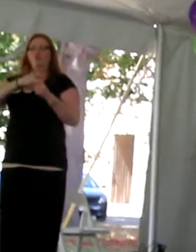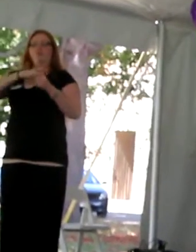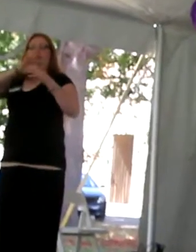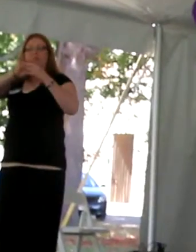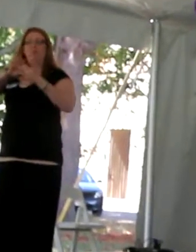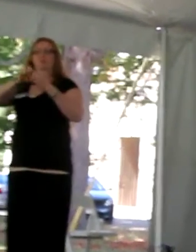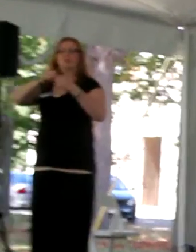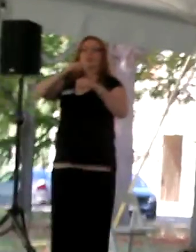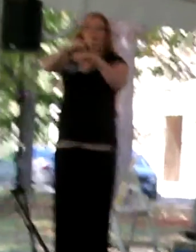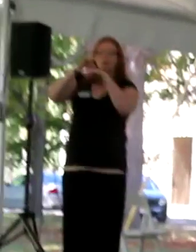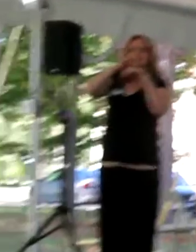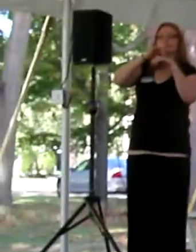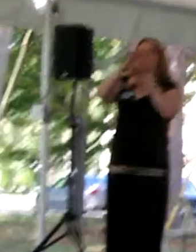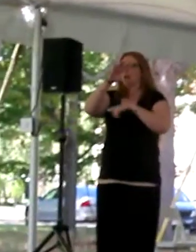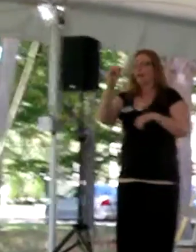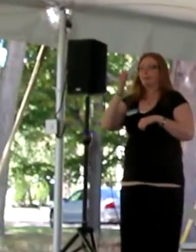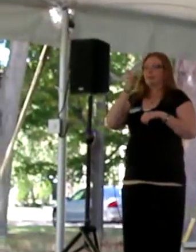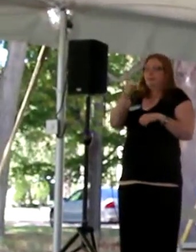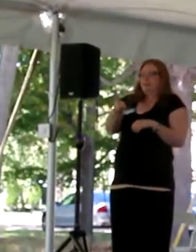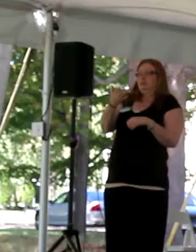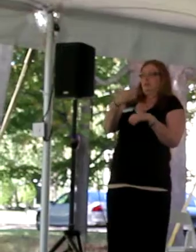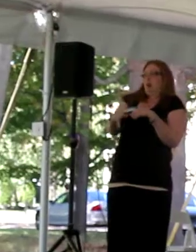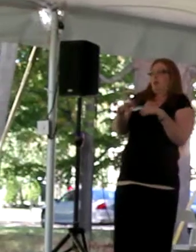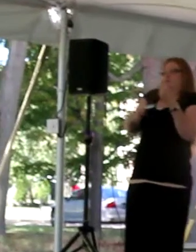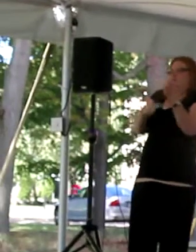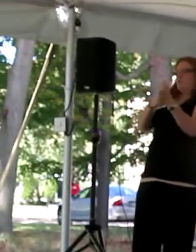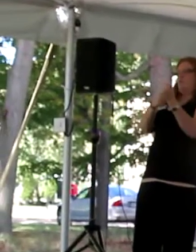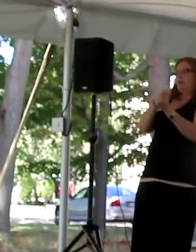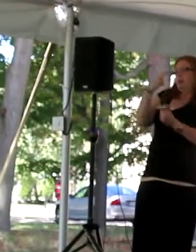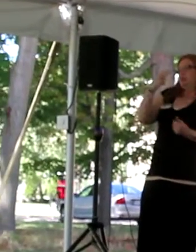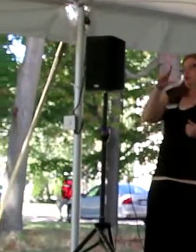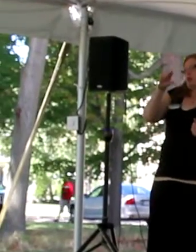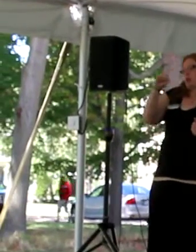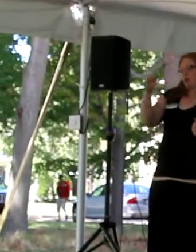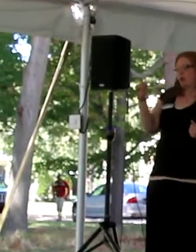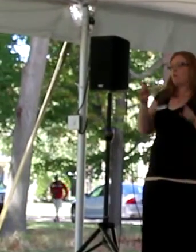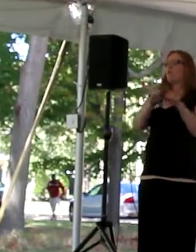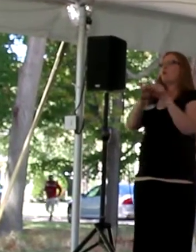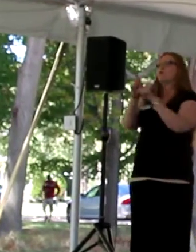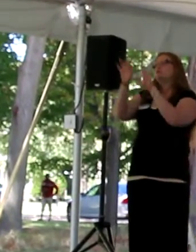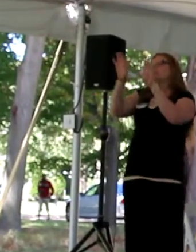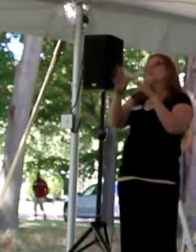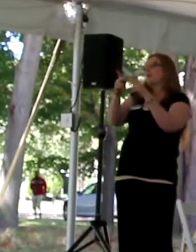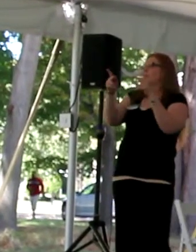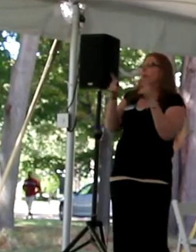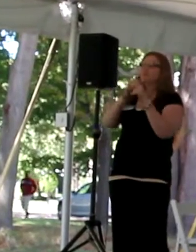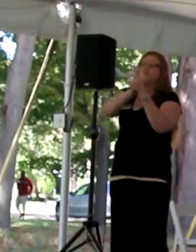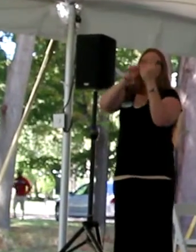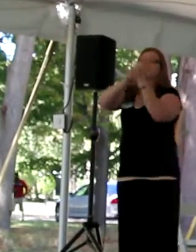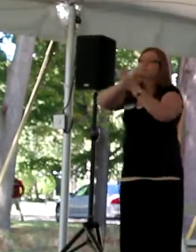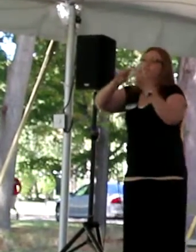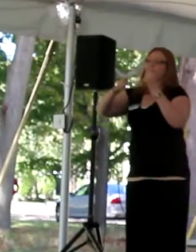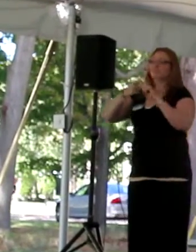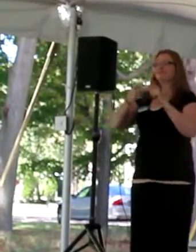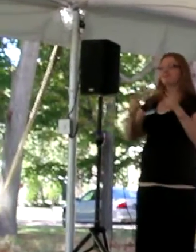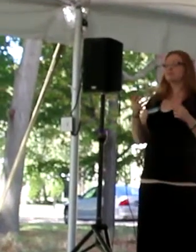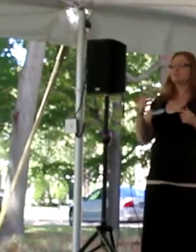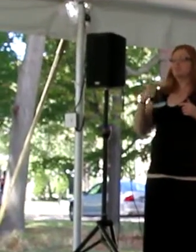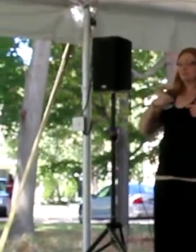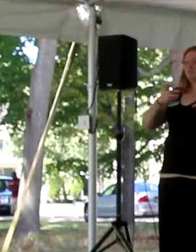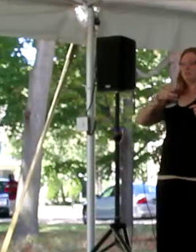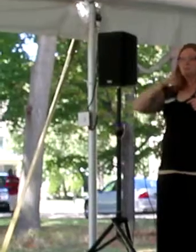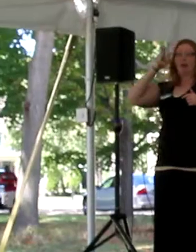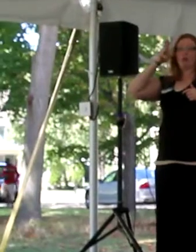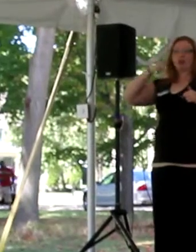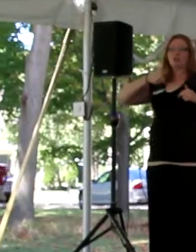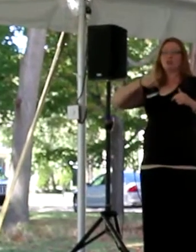and the companies that are out there supporting HLAA. It's also a really great place to make friends. And I mean, as a parent,